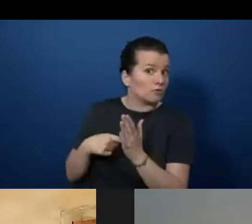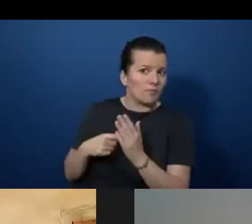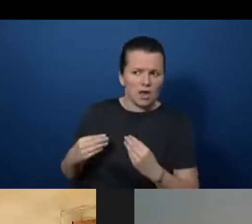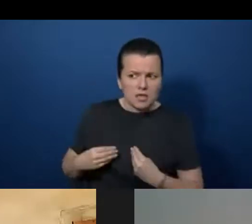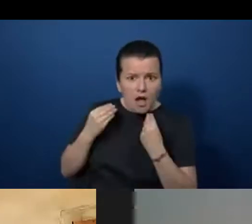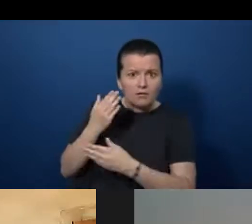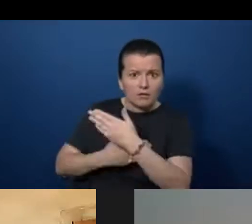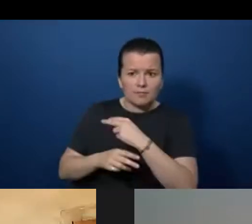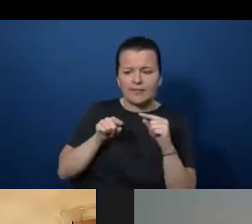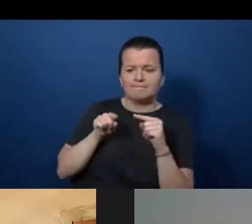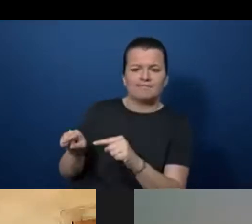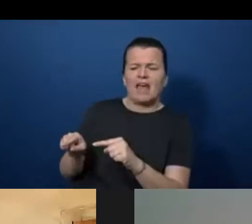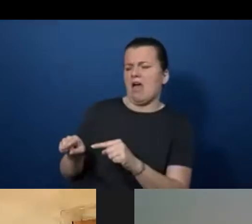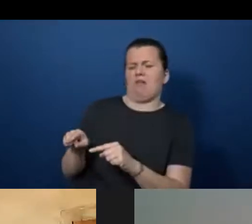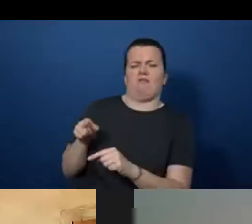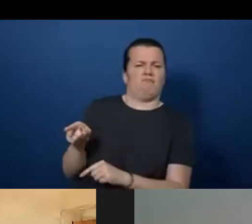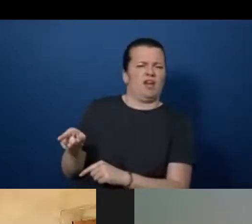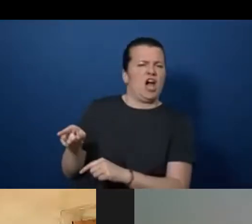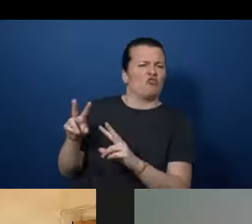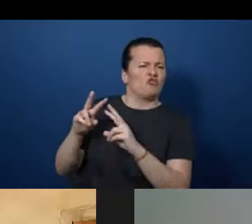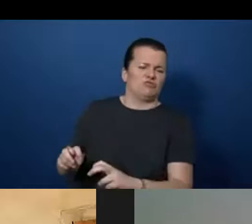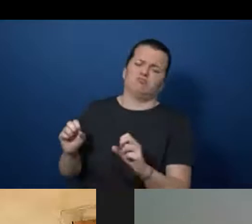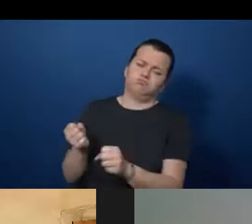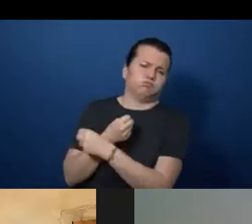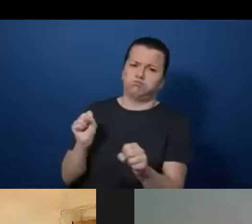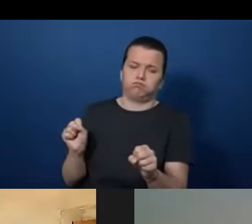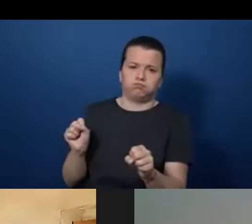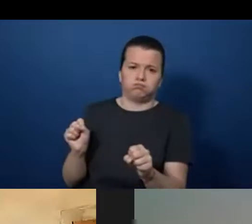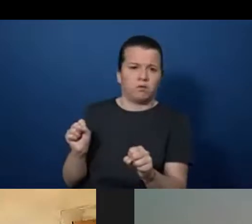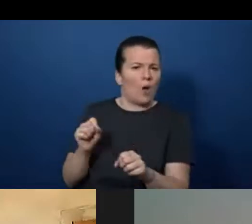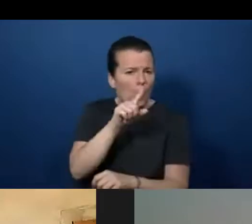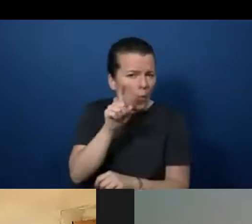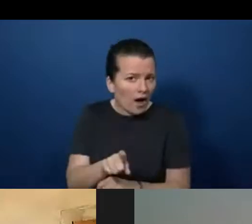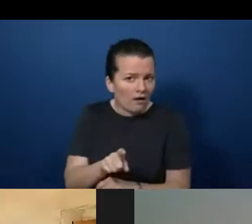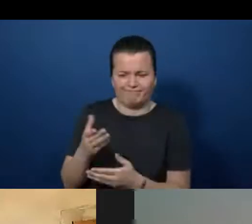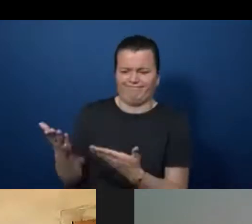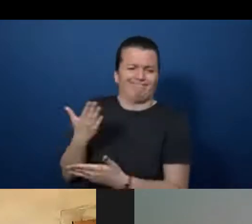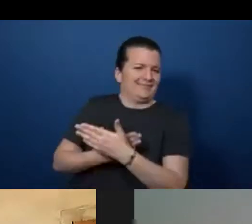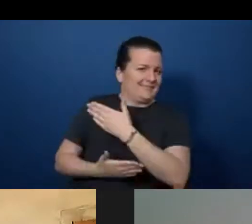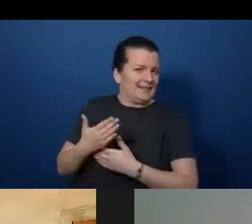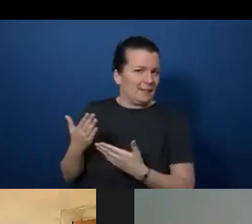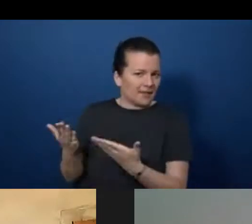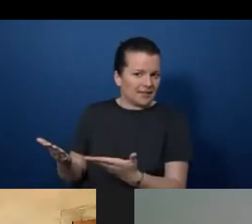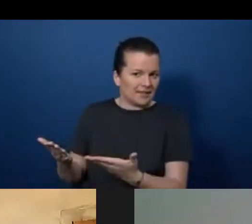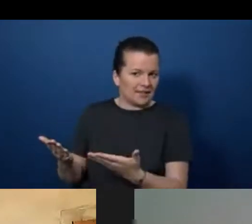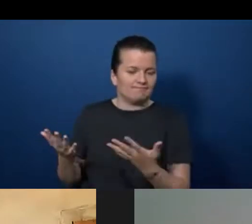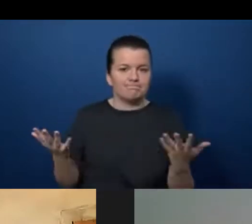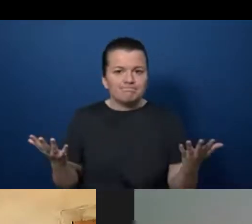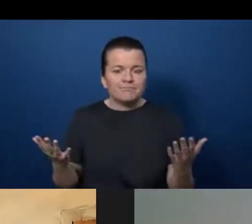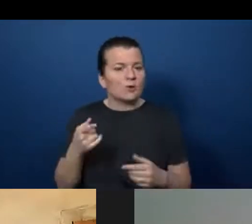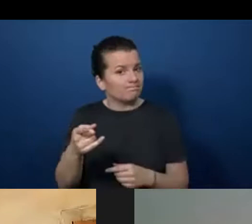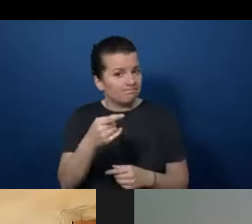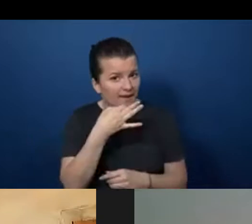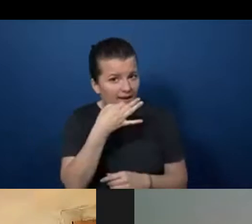disabilities can't do research precisely because of their disabilities. So I would like you to